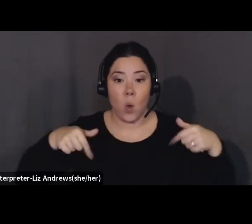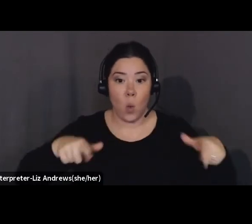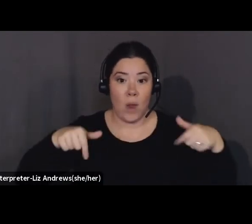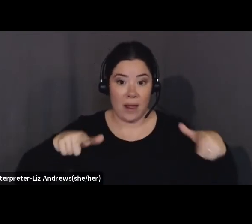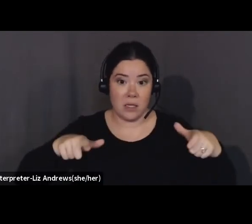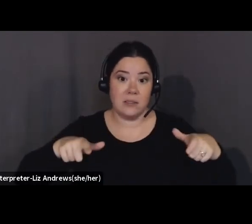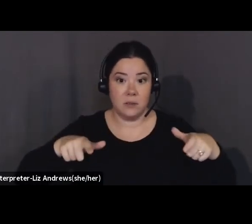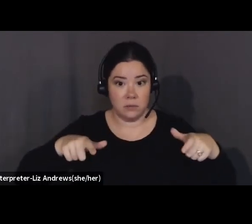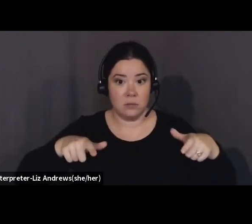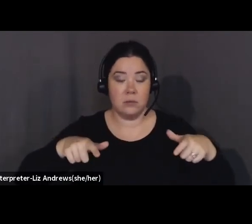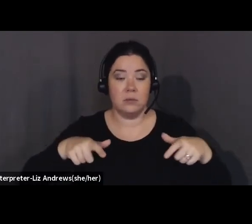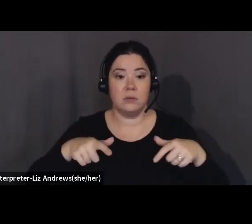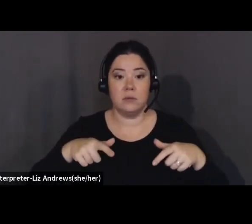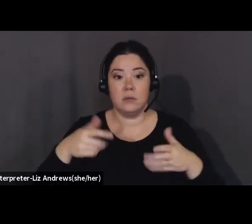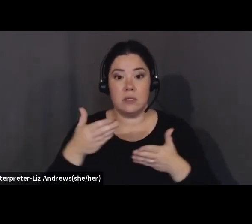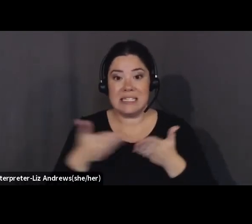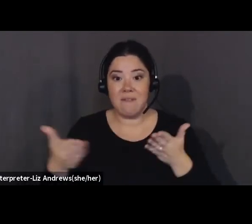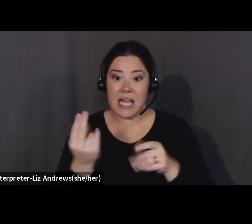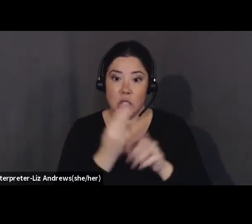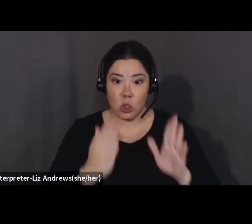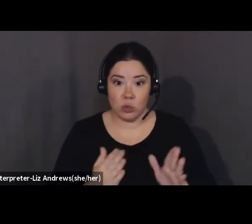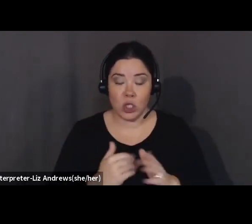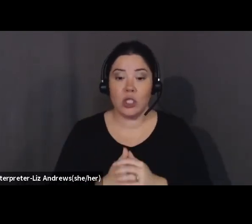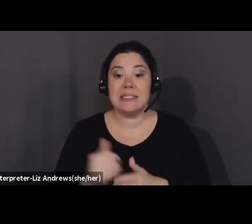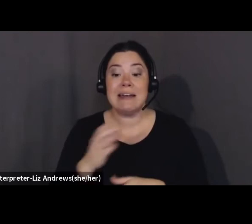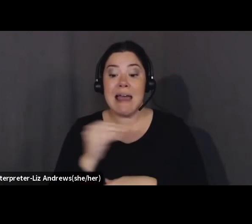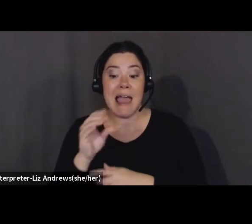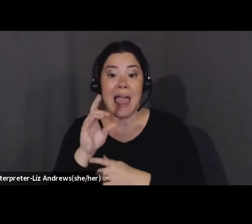users and data from the American Health Survey.